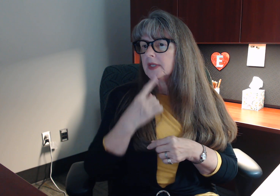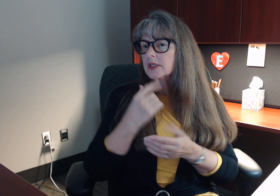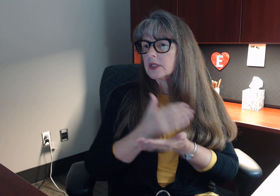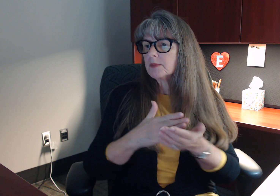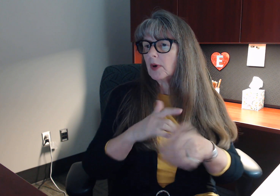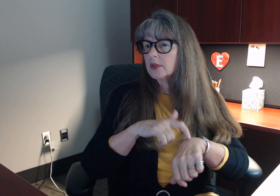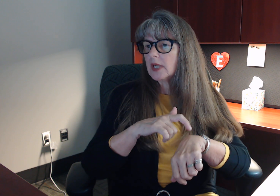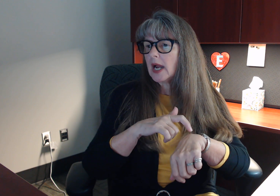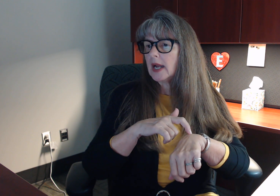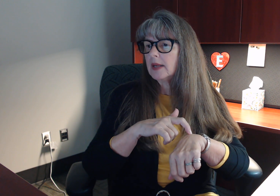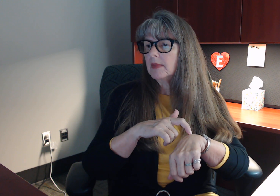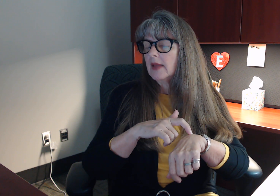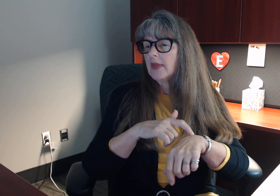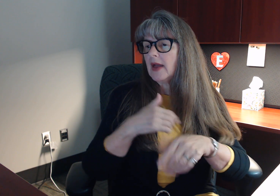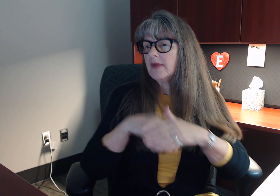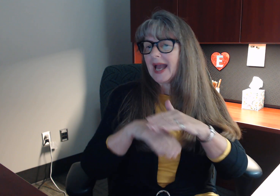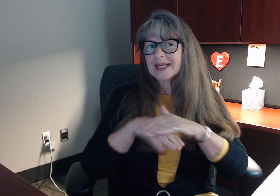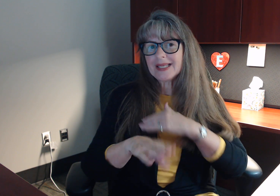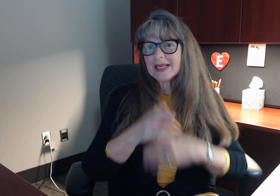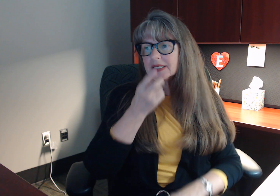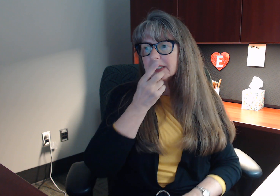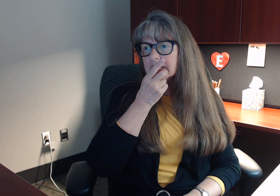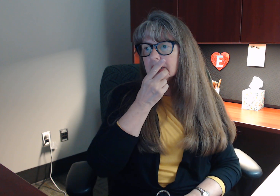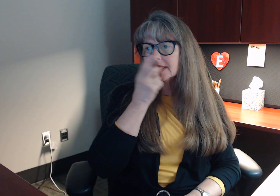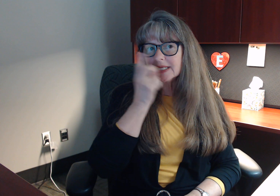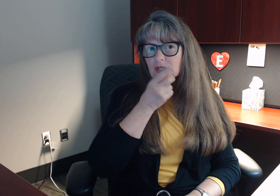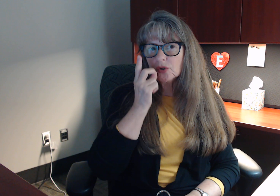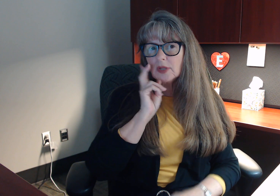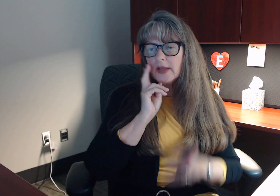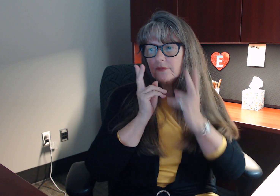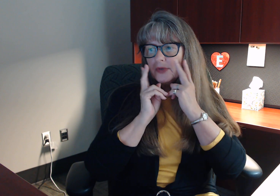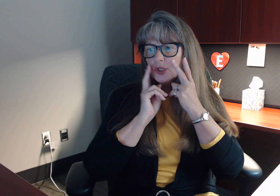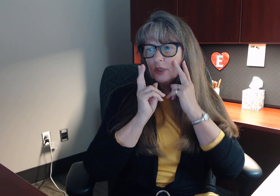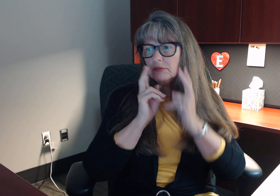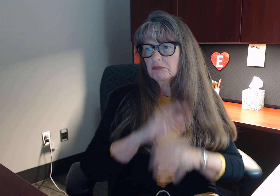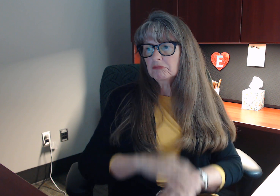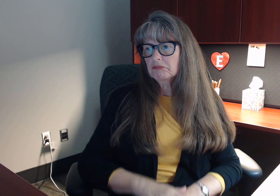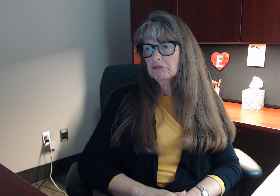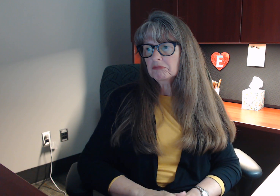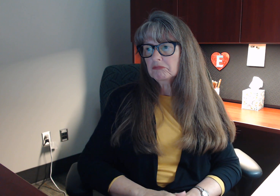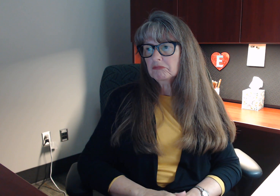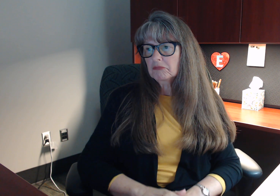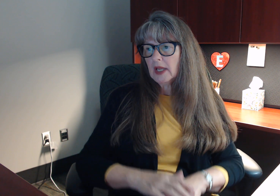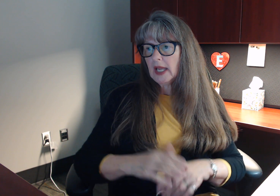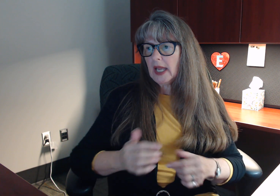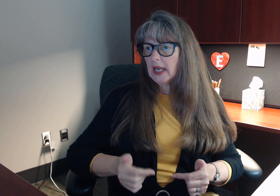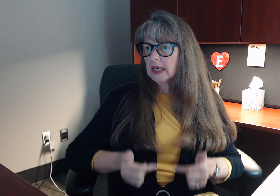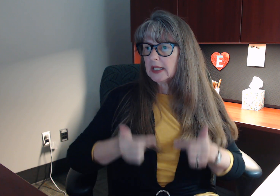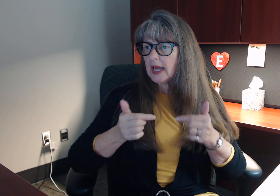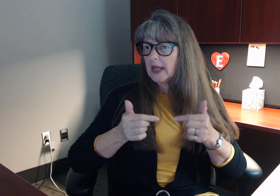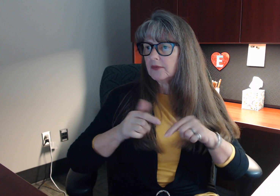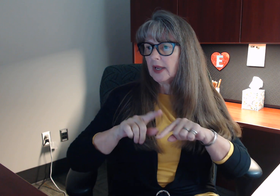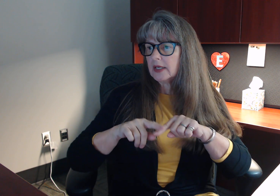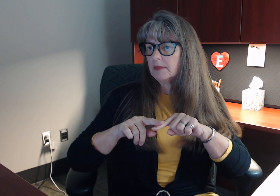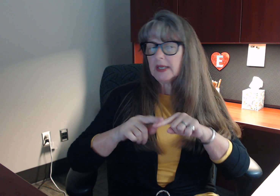it's part-time. They have access to dental and vision and life and dependent